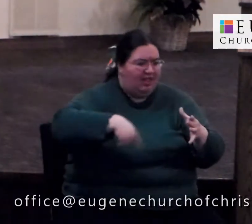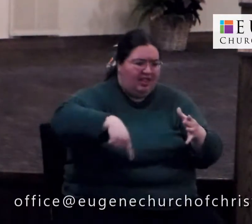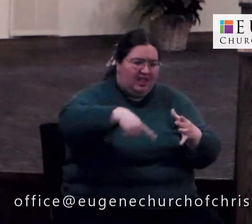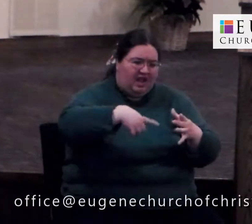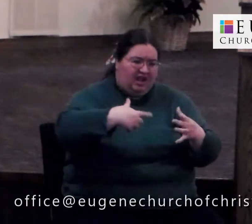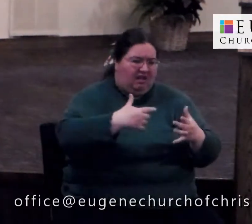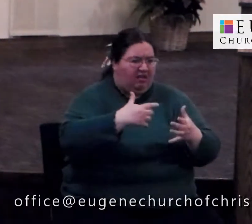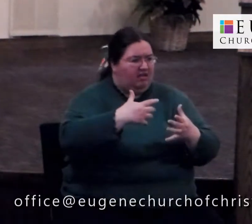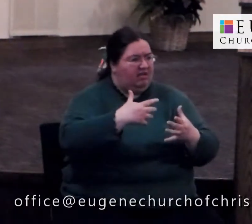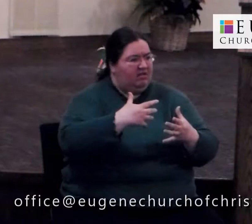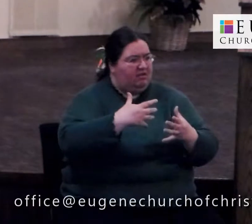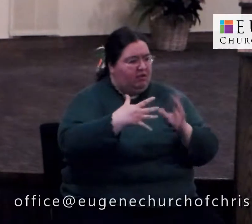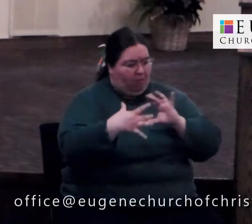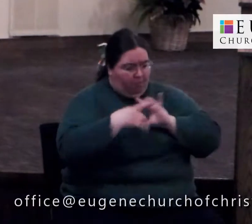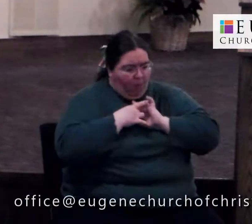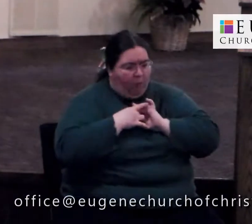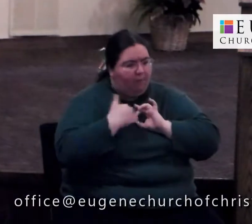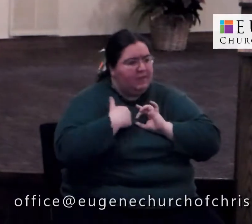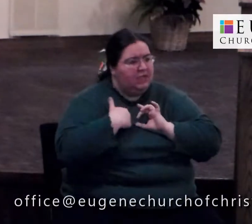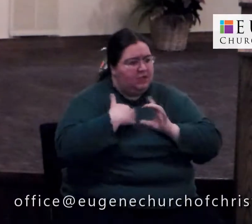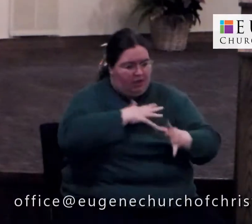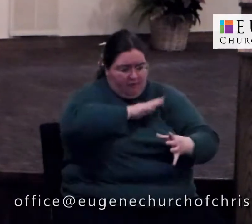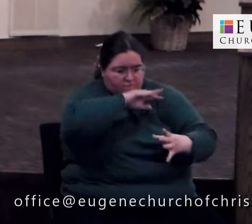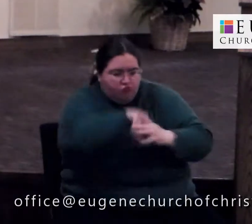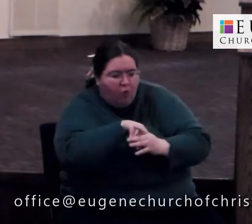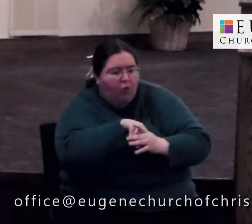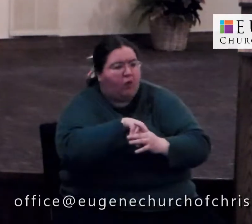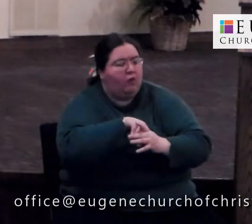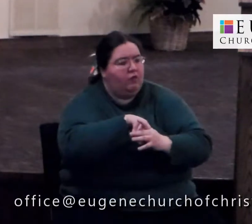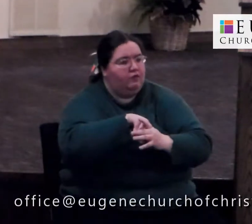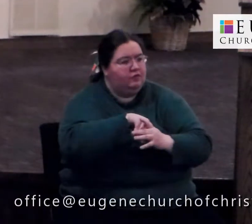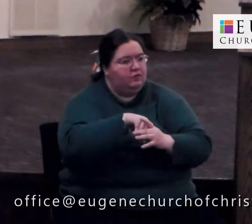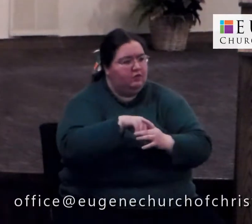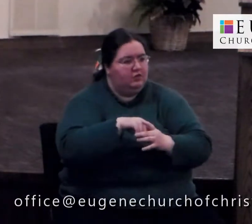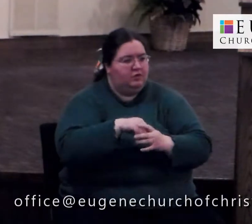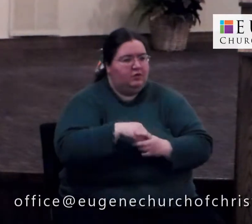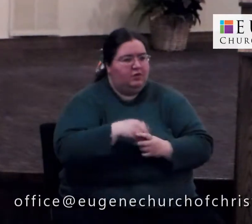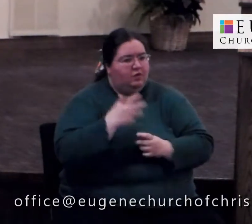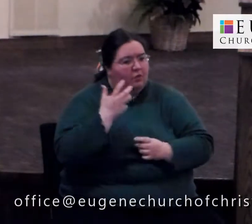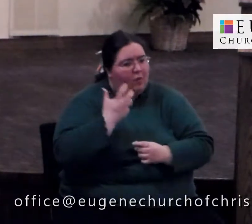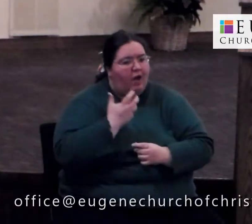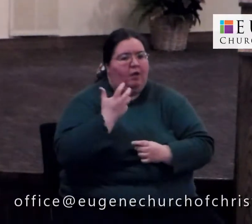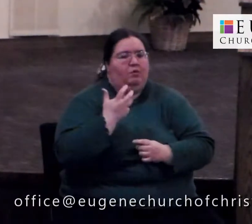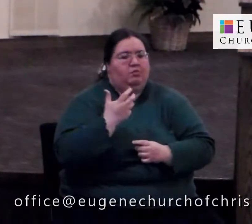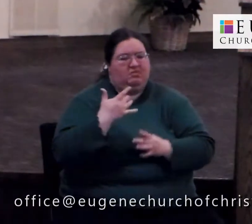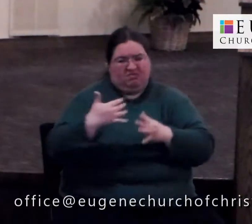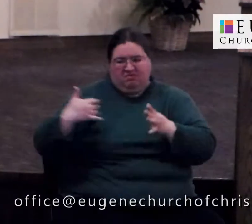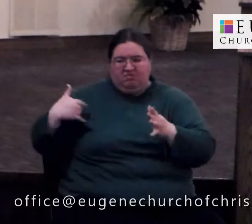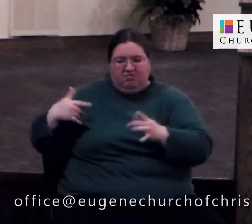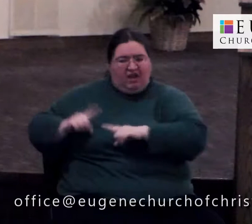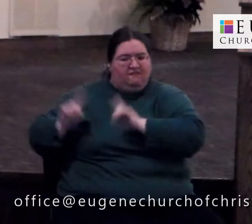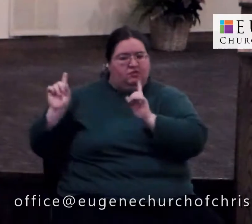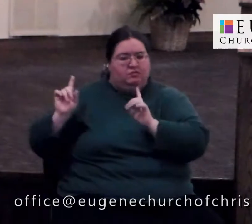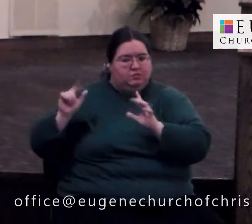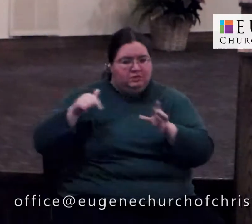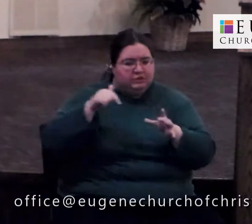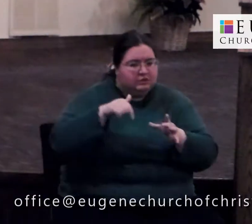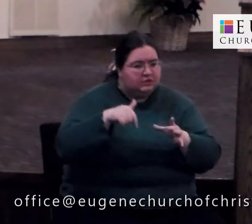find, I would imagine, there are probably among us people that think, he's finally leaving. Now we